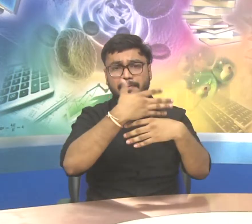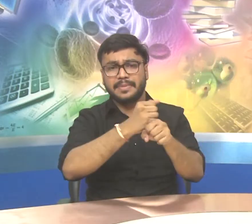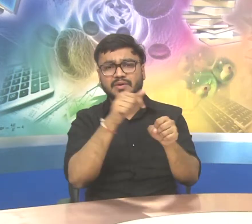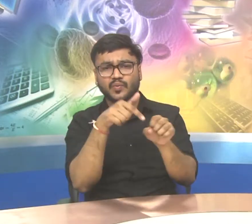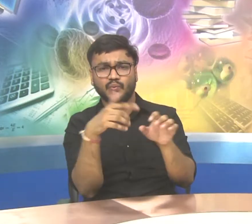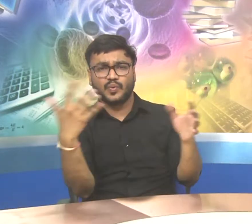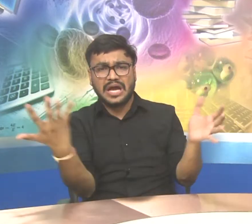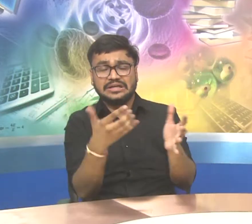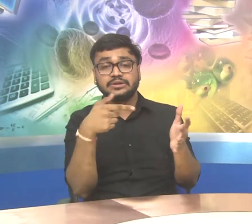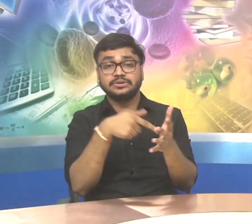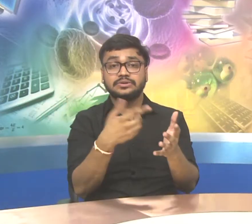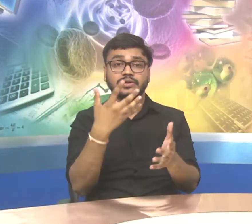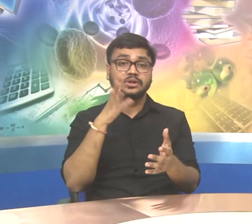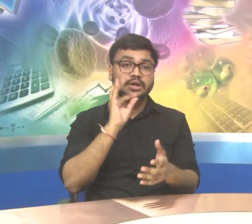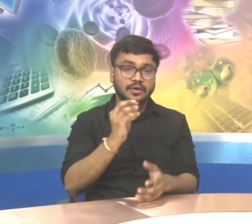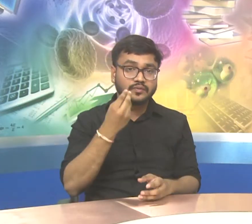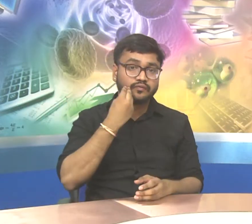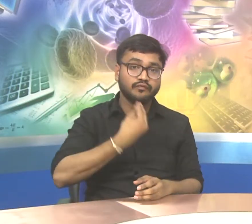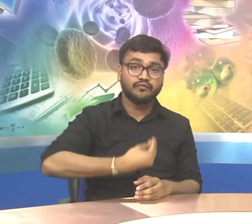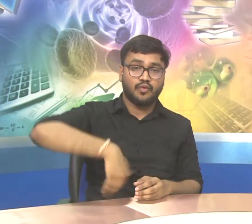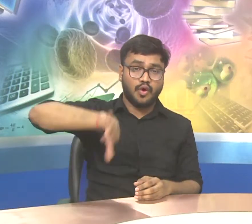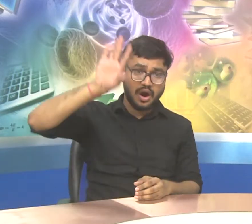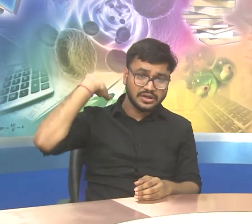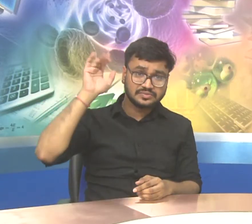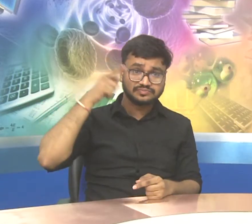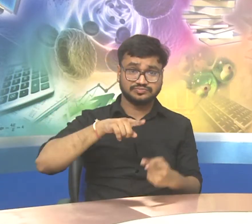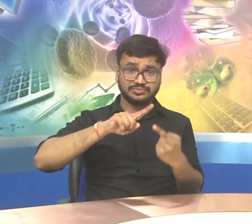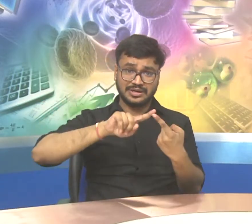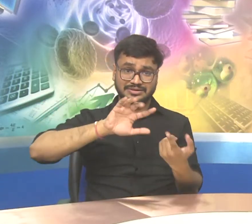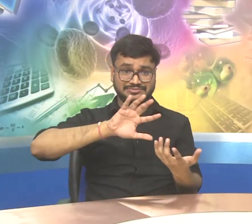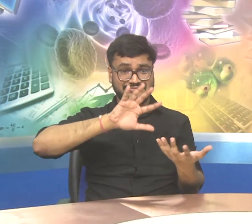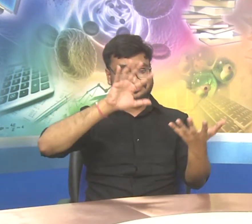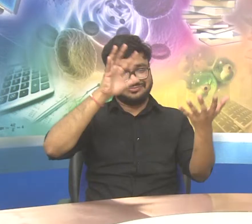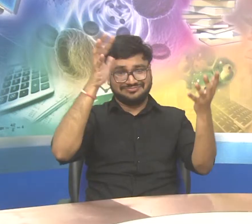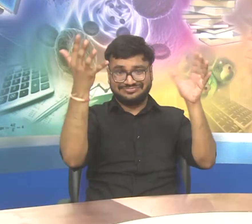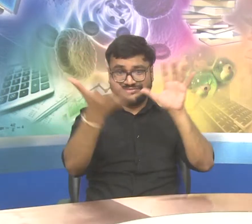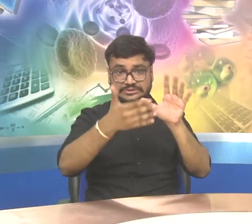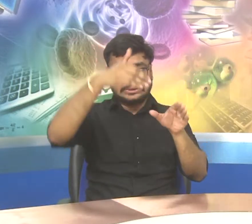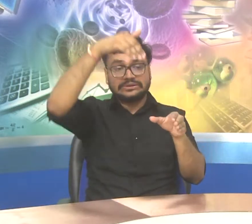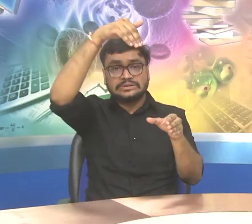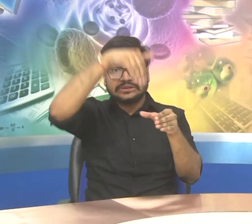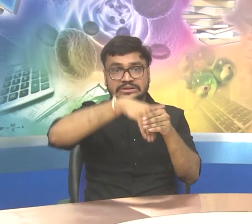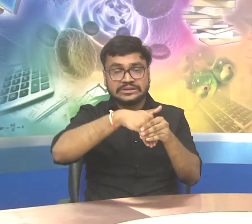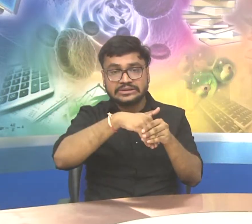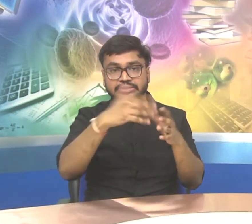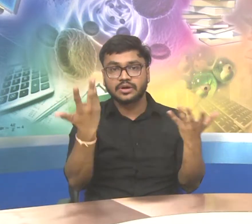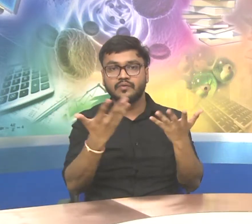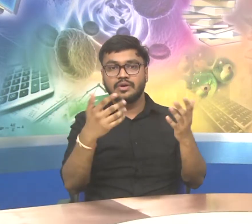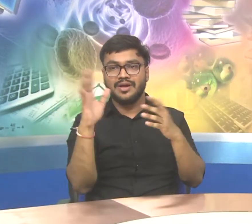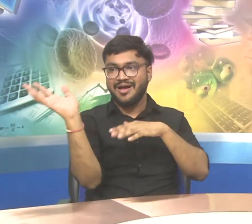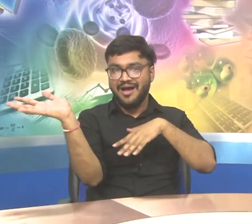This mixture of gases made up the early atmosphere of the Earth,